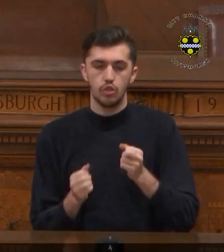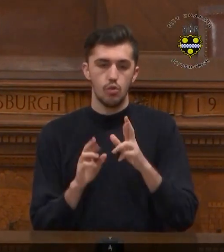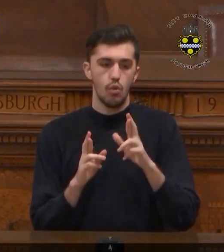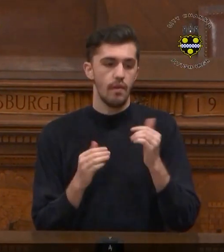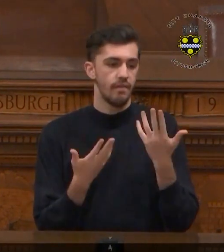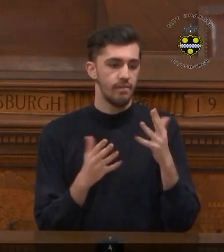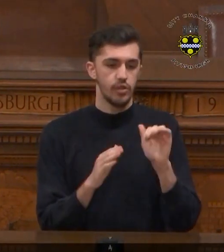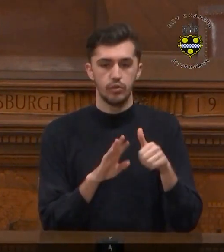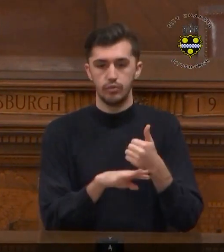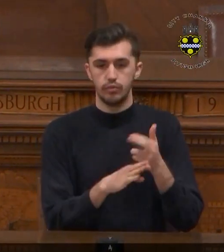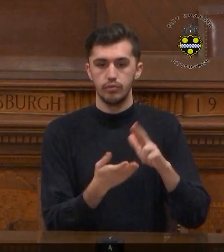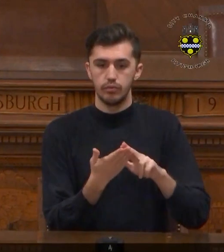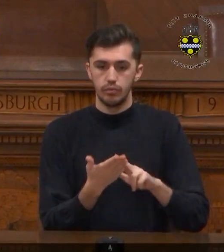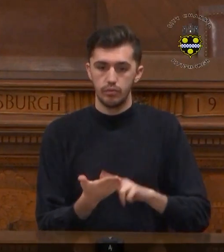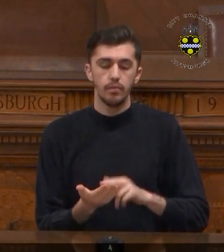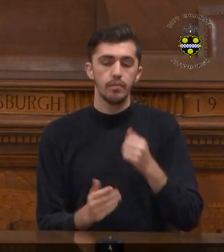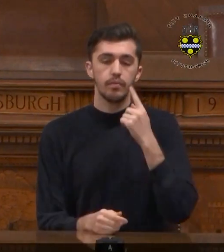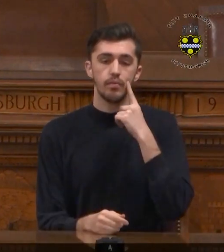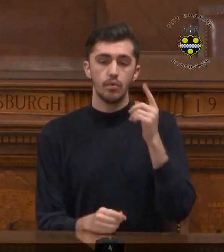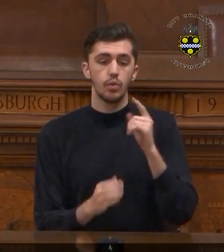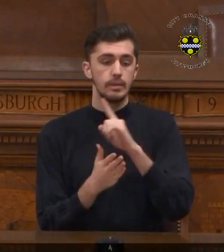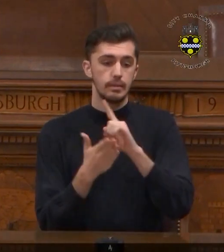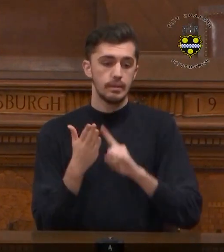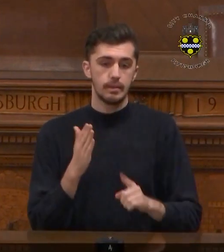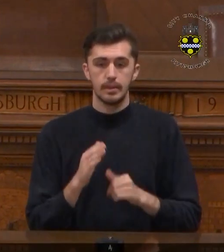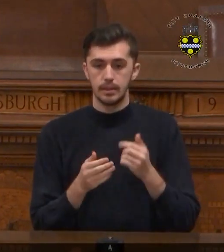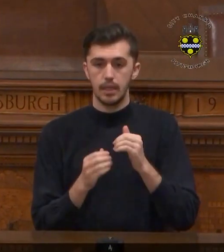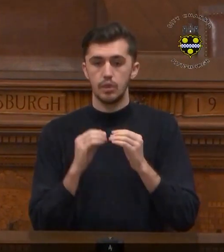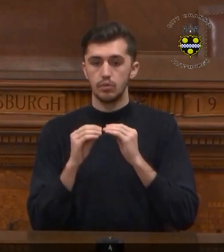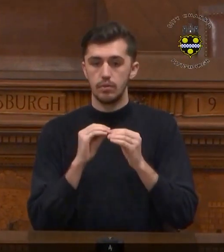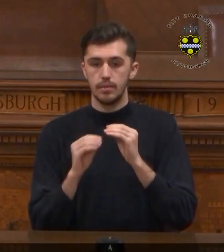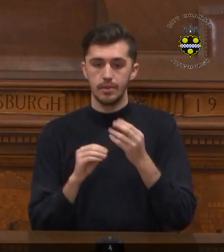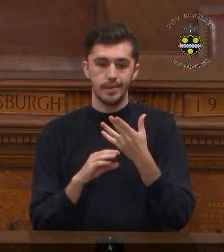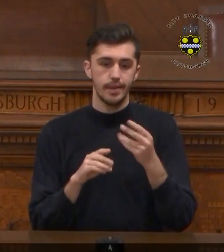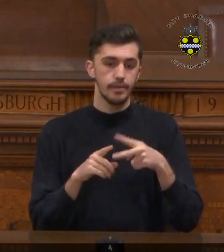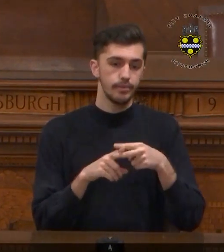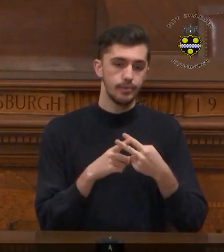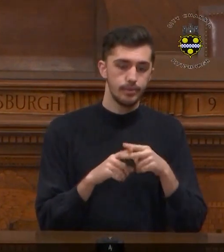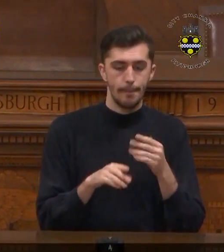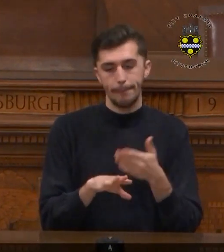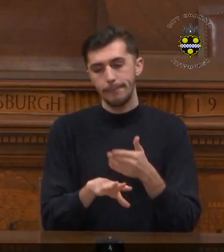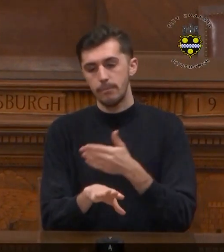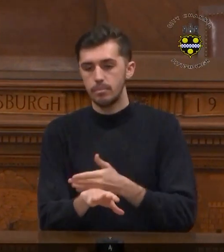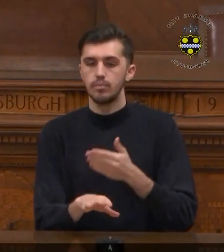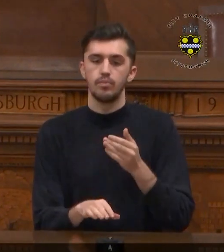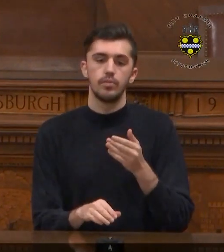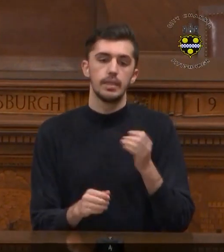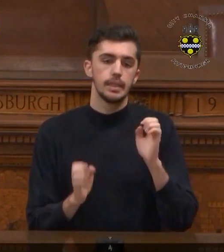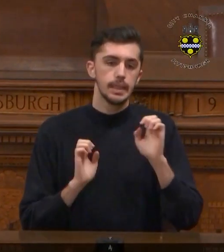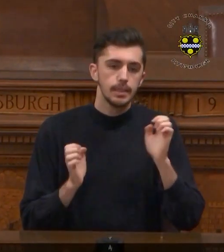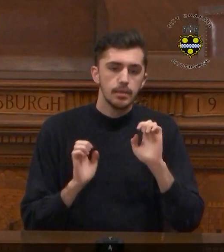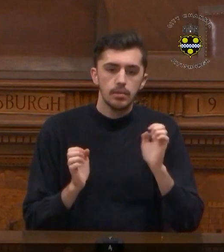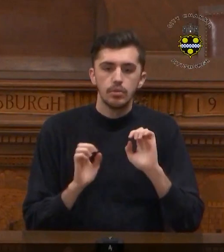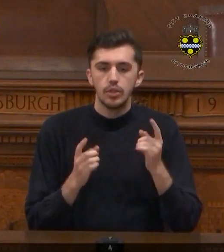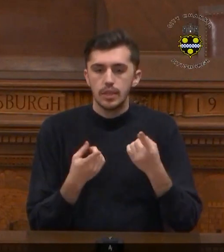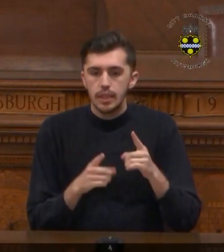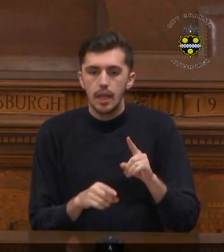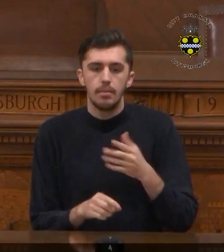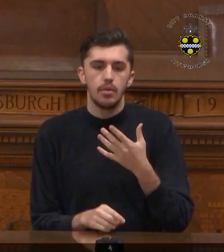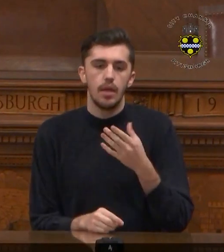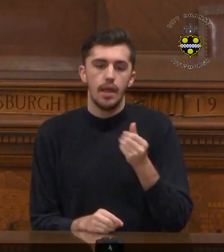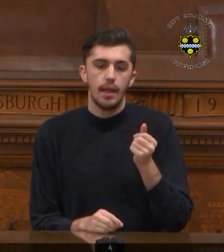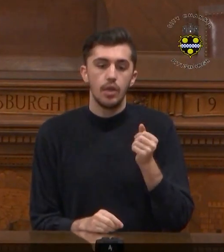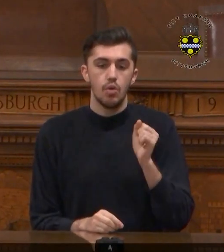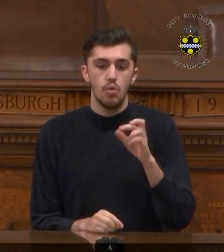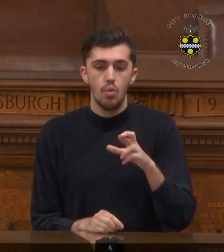agreements providing for the design, repairs, maintenance, improvements, emergencies, and or